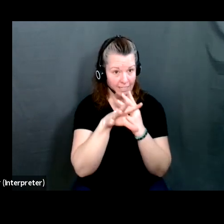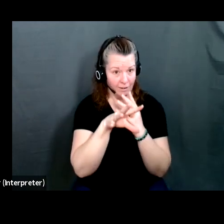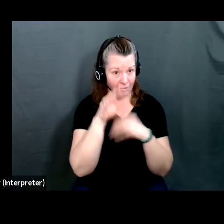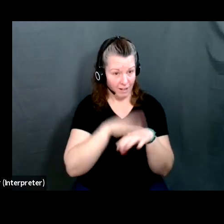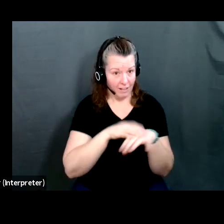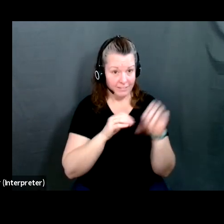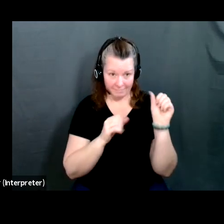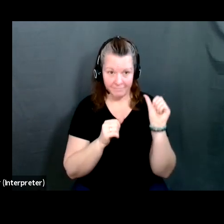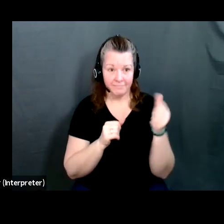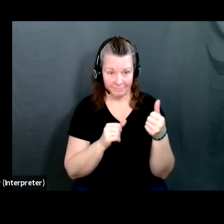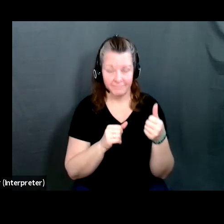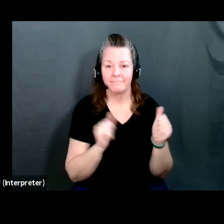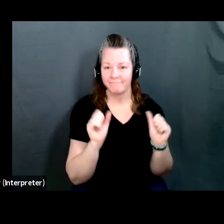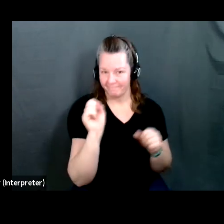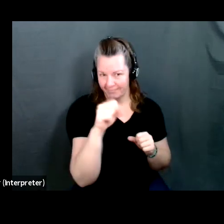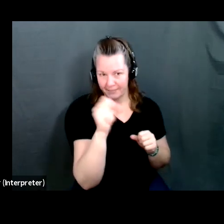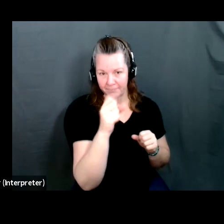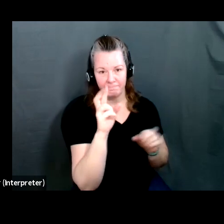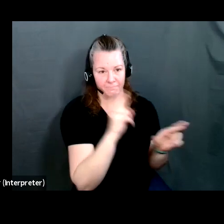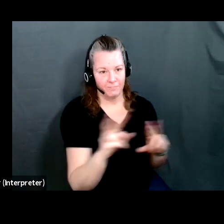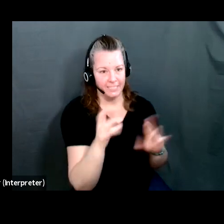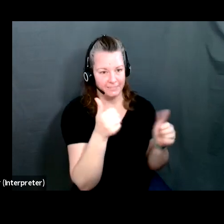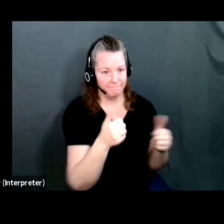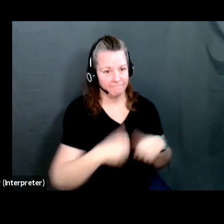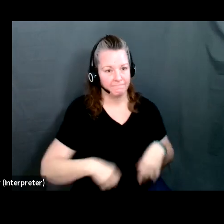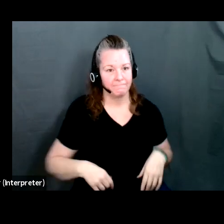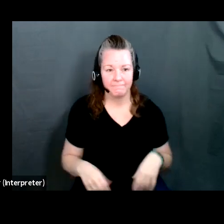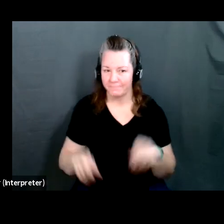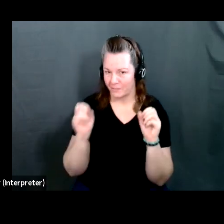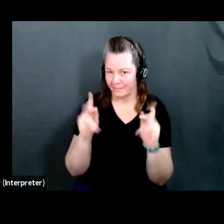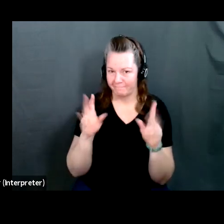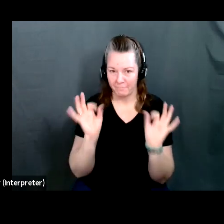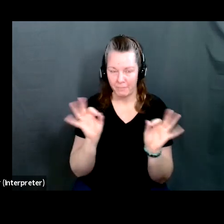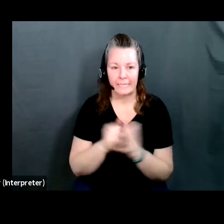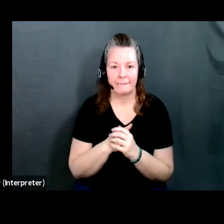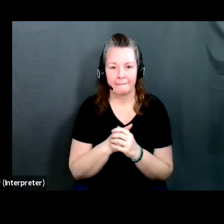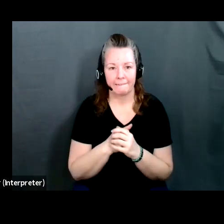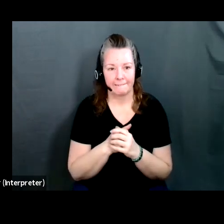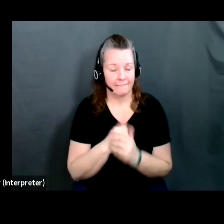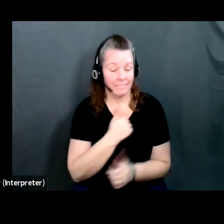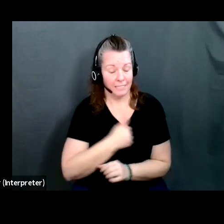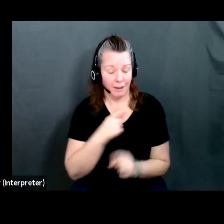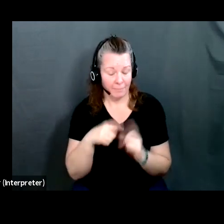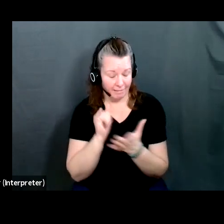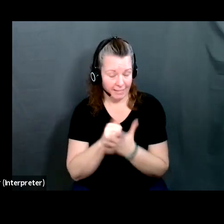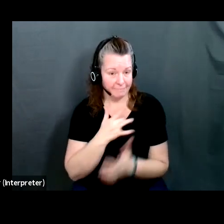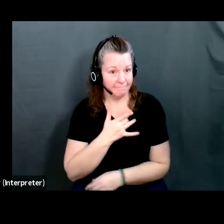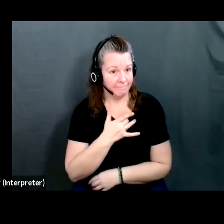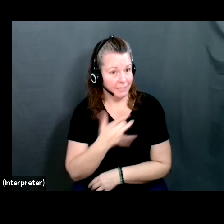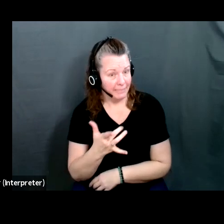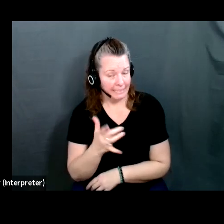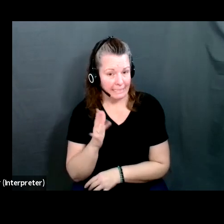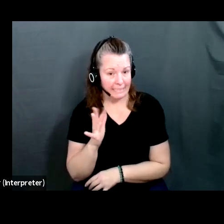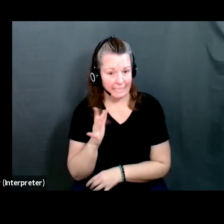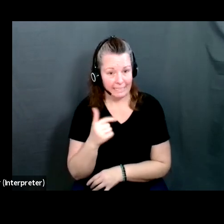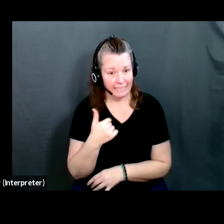there we go. Yep, you're all set. You're all good. Okay. So sorry about that.